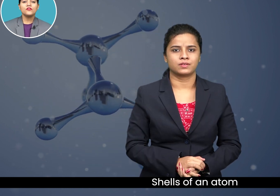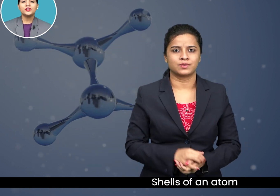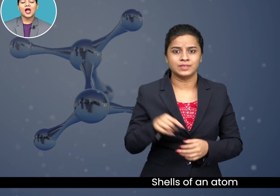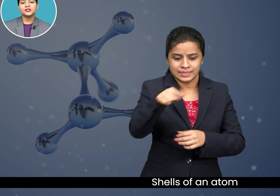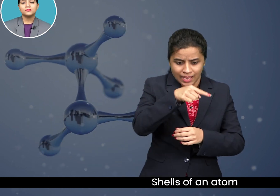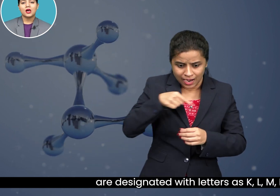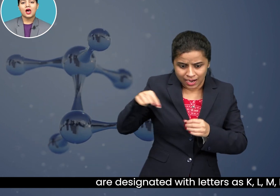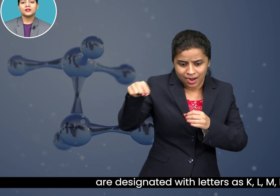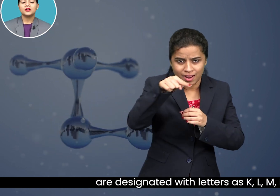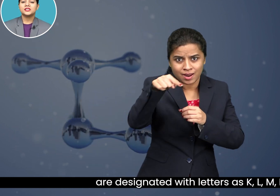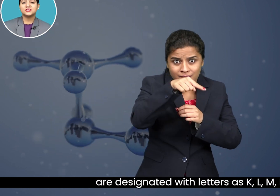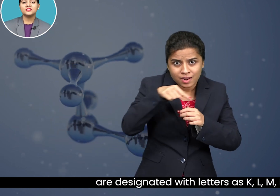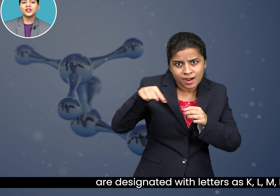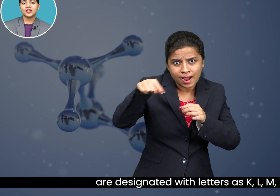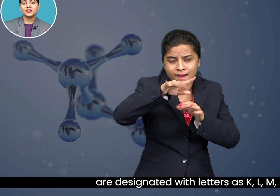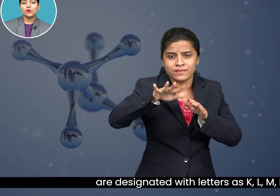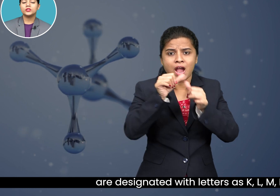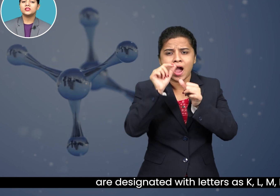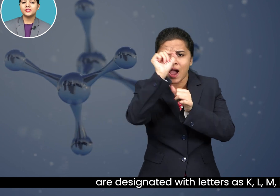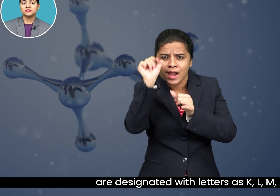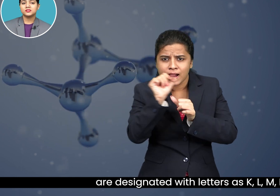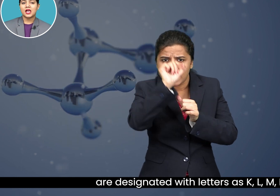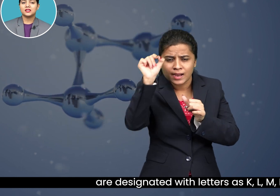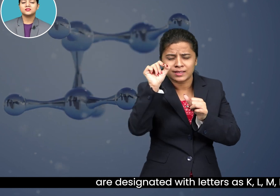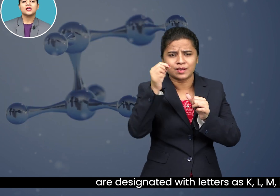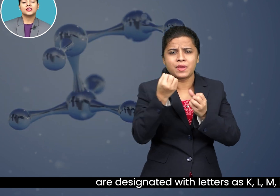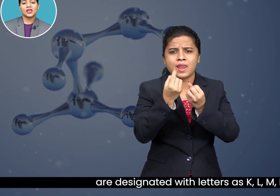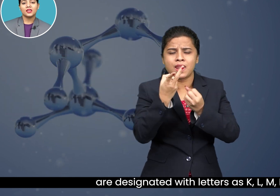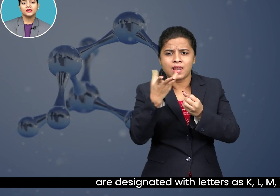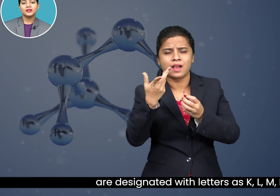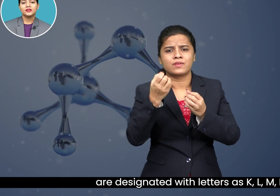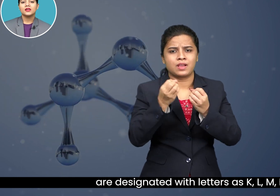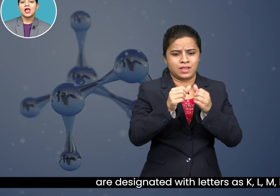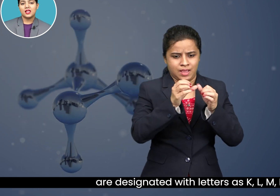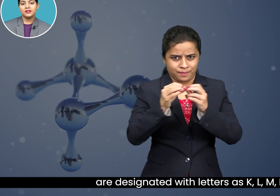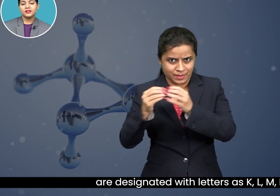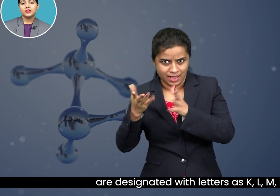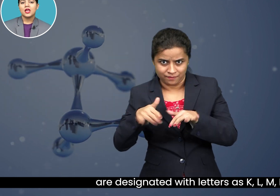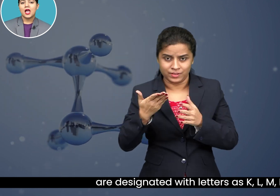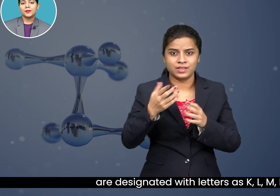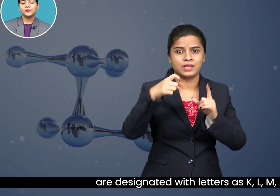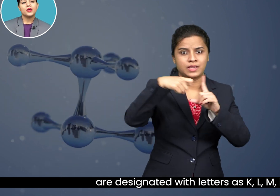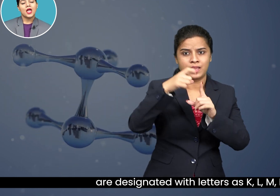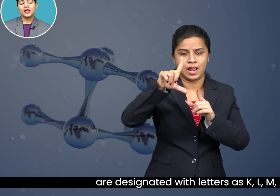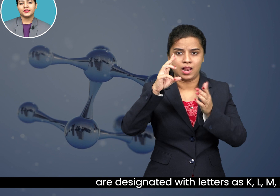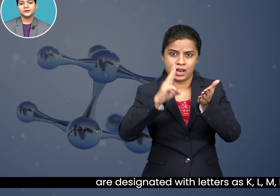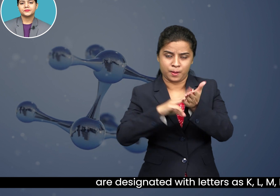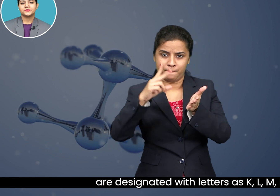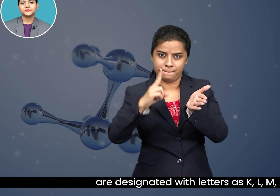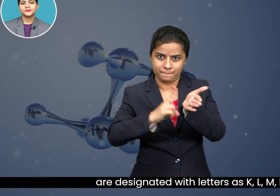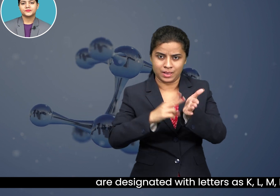Shells of an atom are designated with letters as K, L, M,